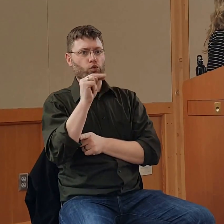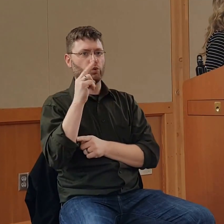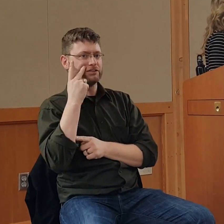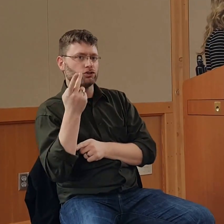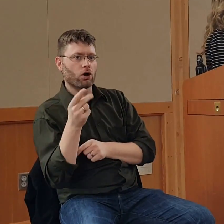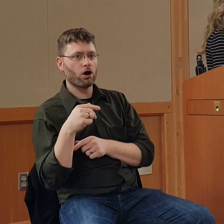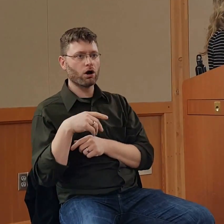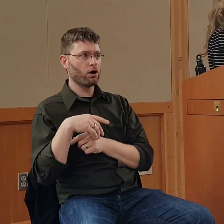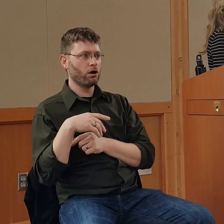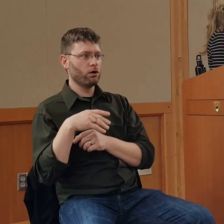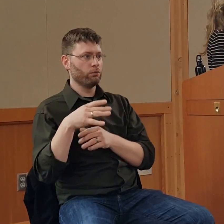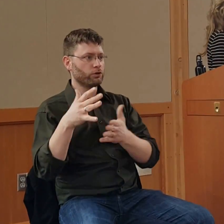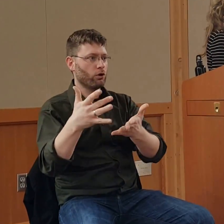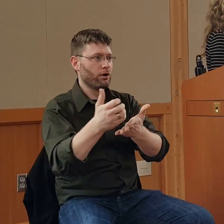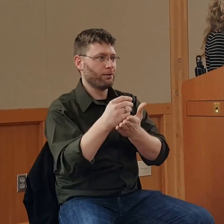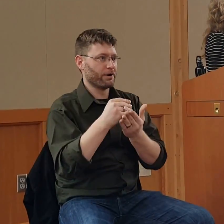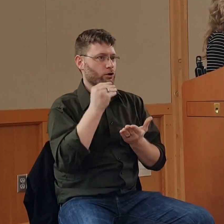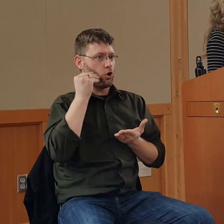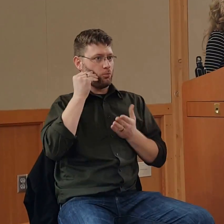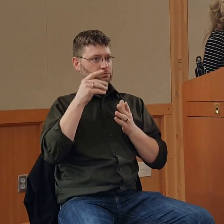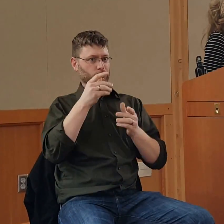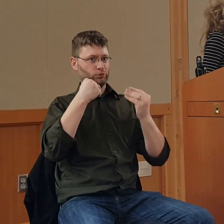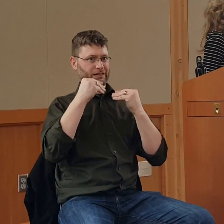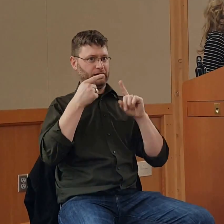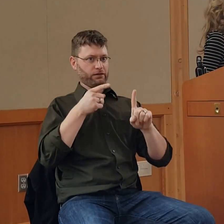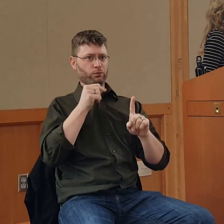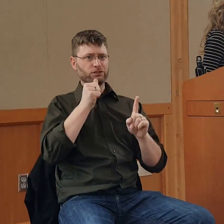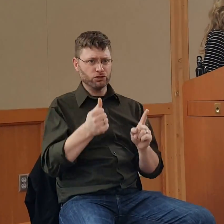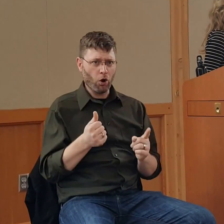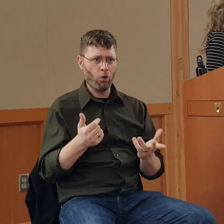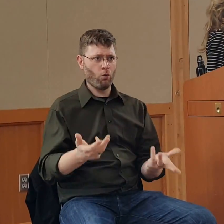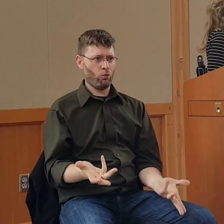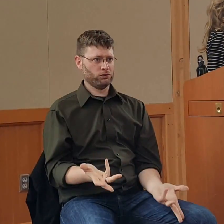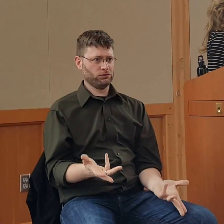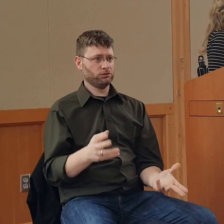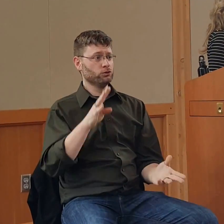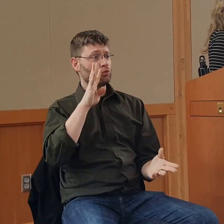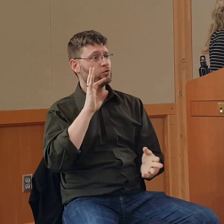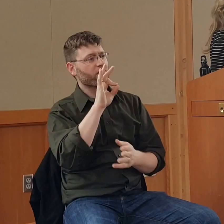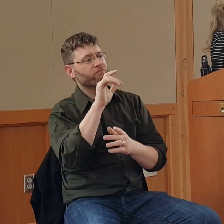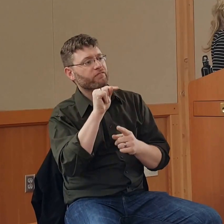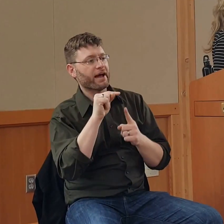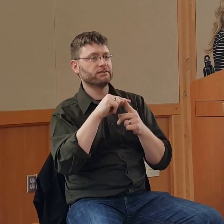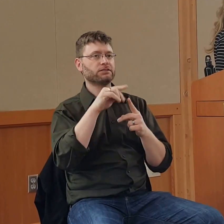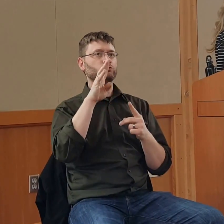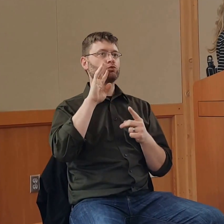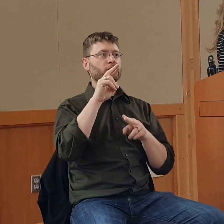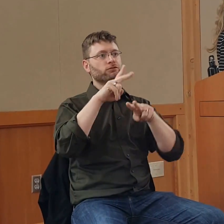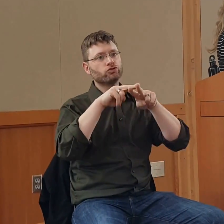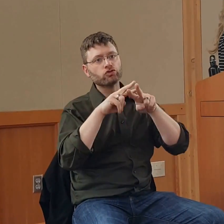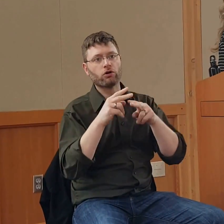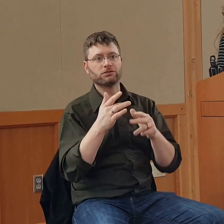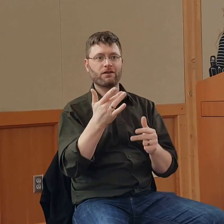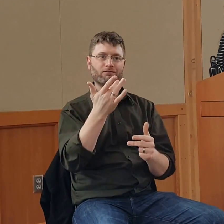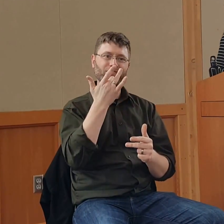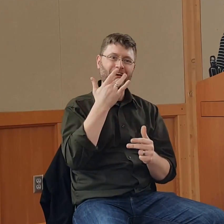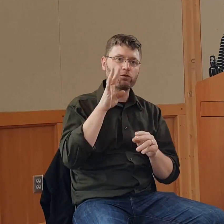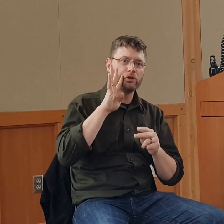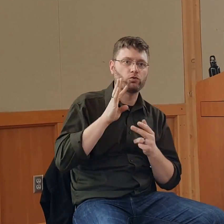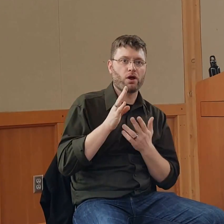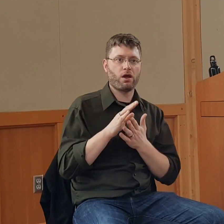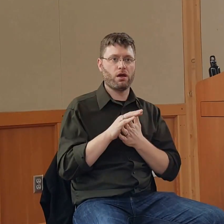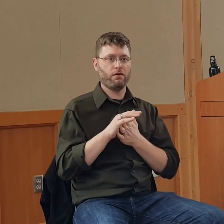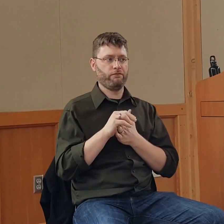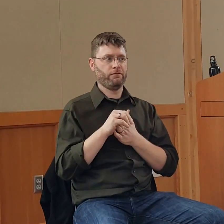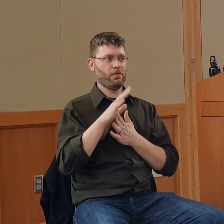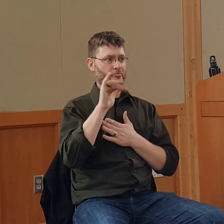So the point is that we don't crave the flesh of other animals, but we do crave fat. We crave salt, we crave texture, we crave flavor, we crave